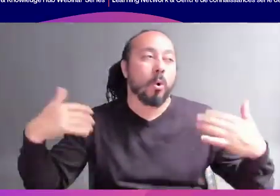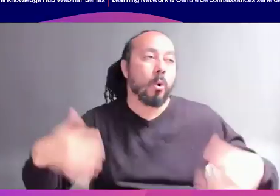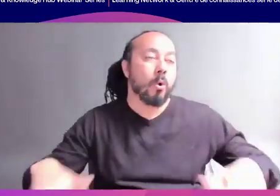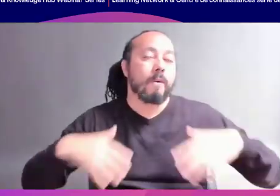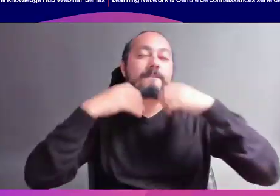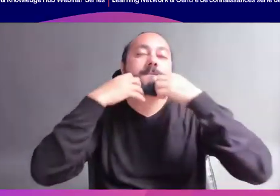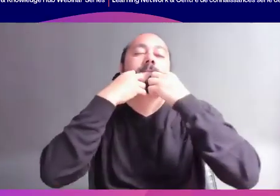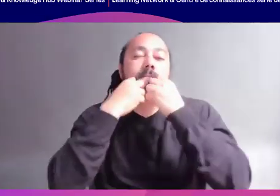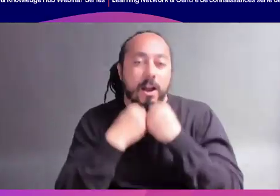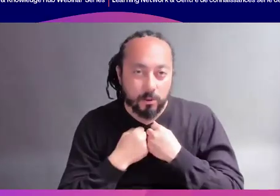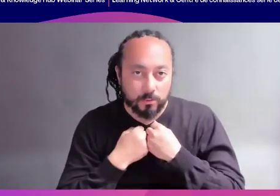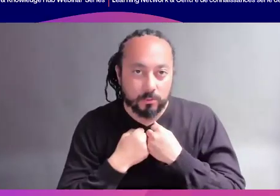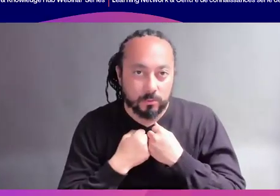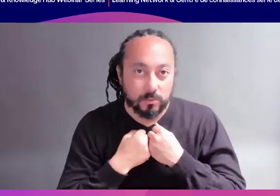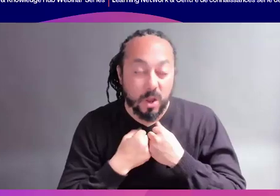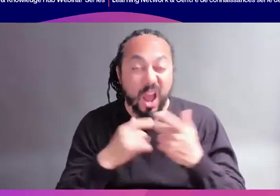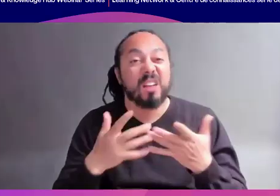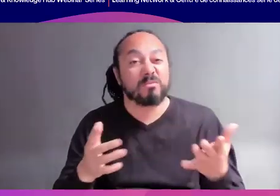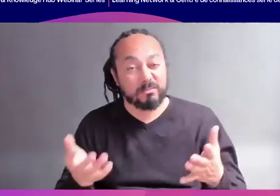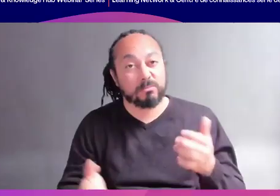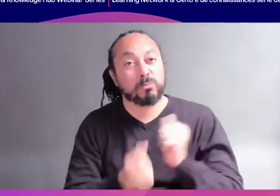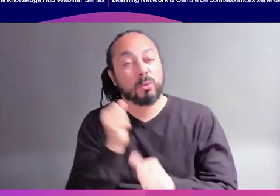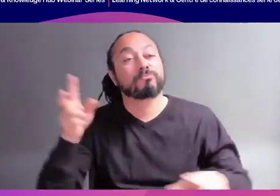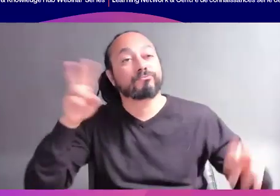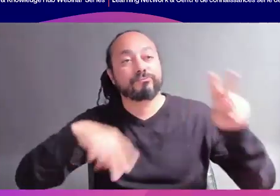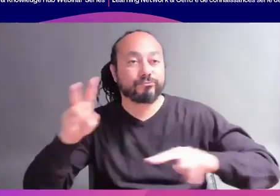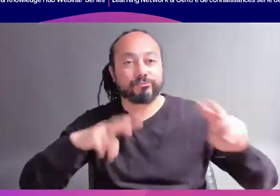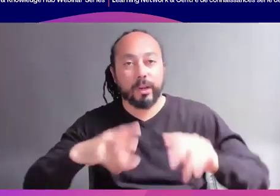I think in large measure, it's been overlooked.